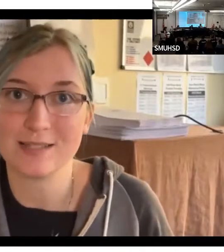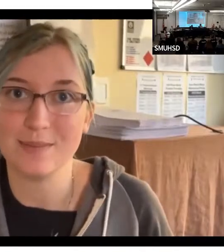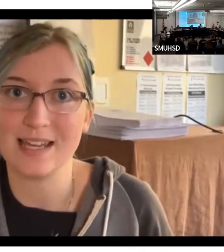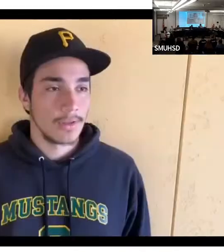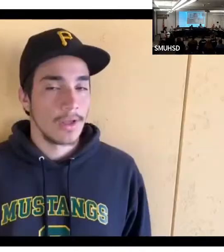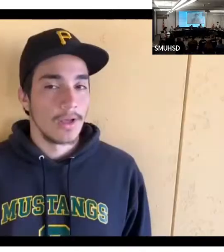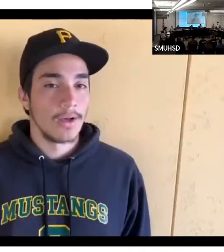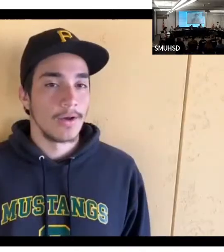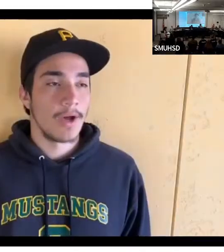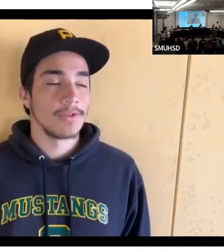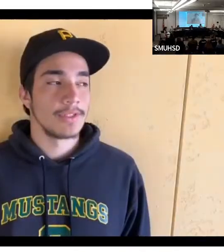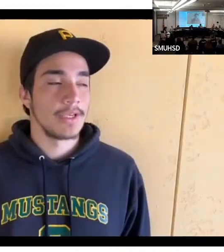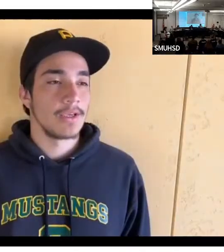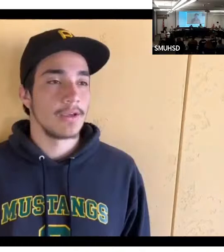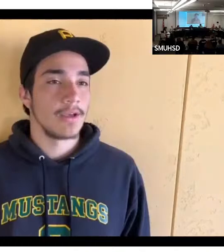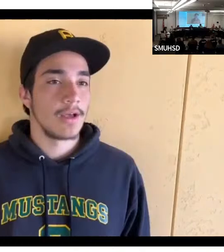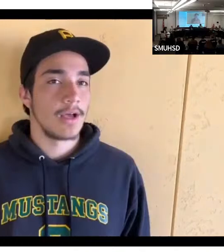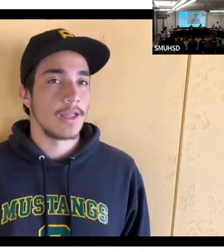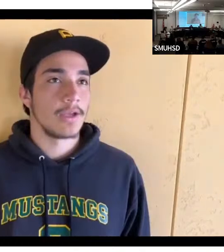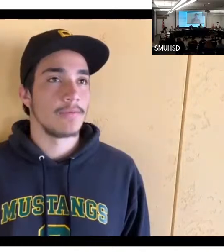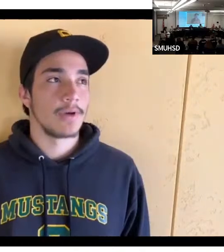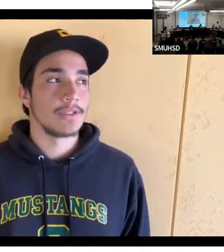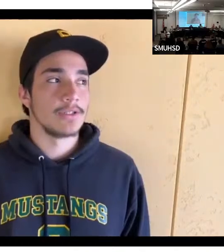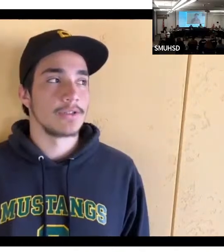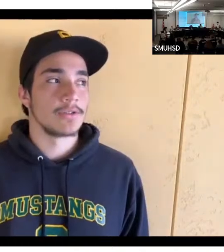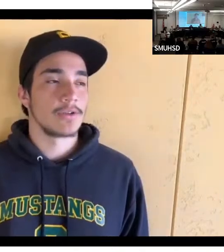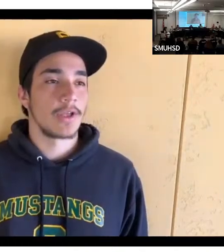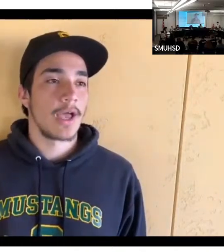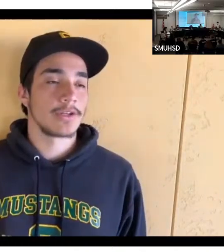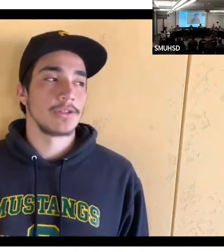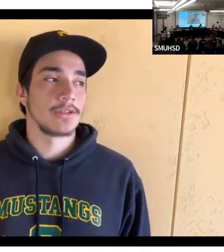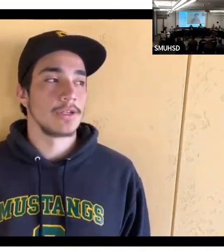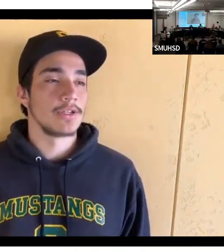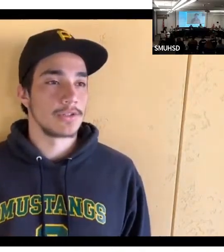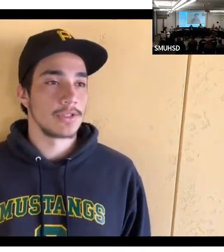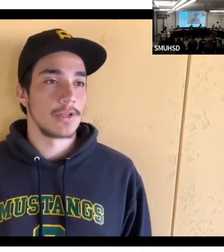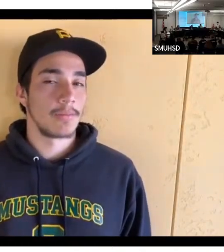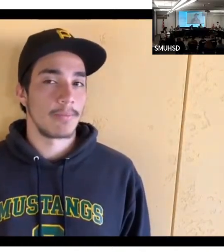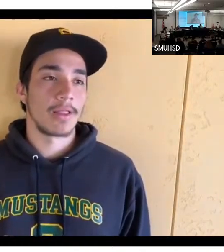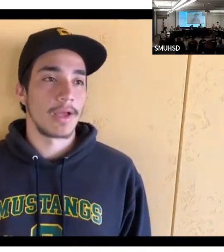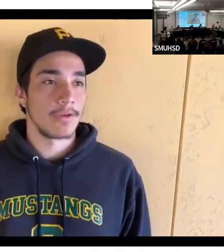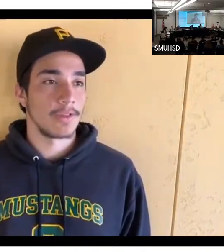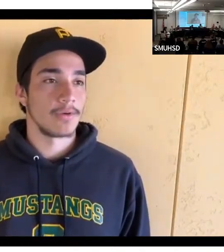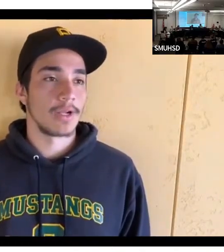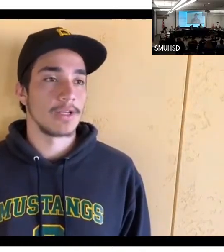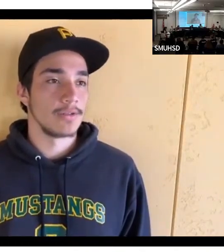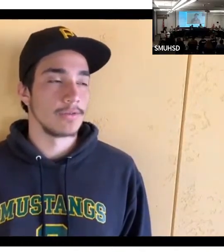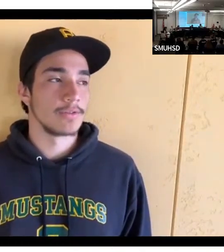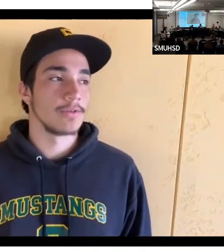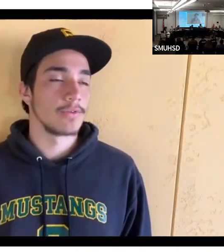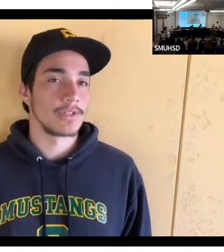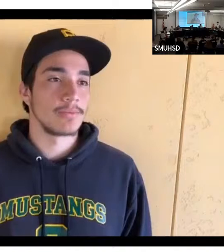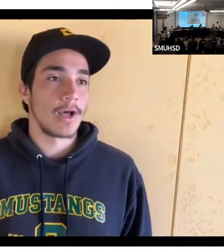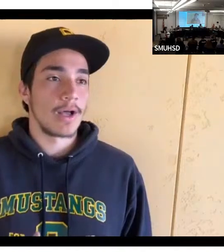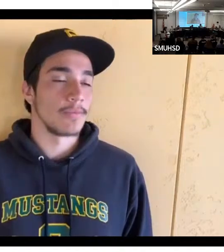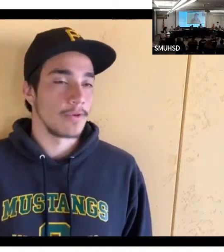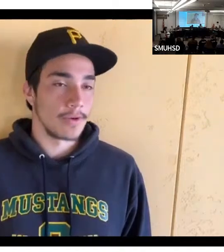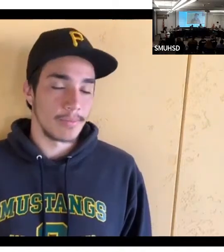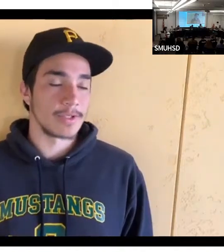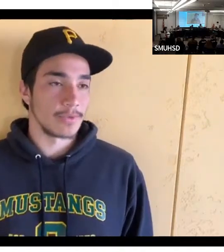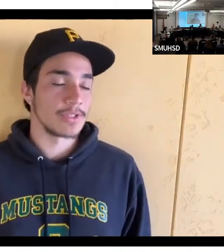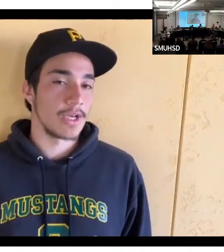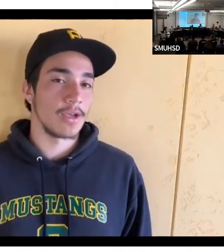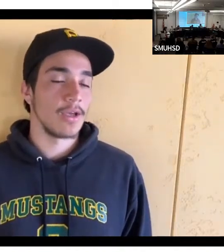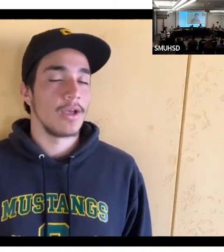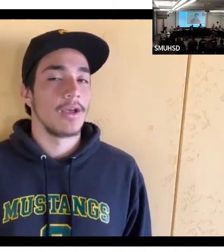what interests me. I would say I like when my teachers are like actually interested in like my life and like what I do. So for example, I'm